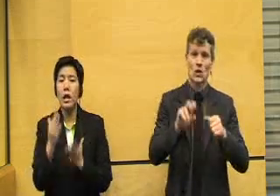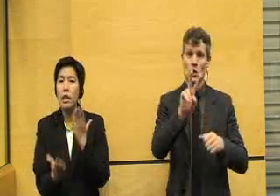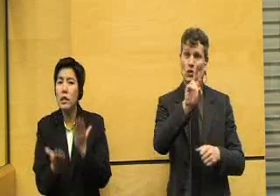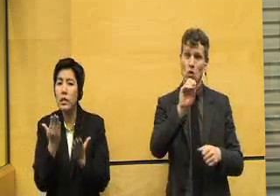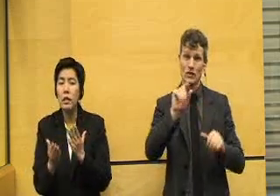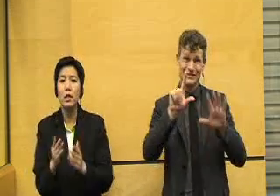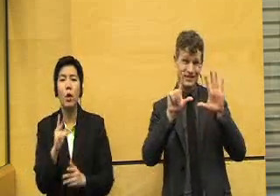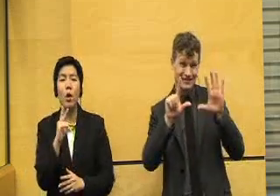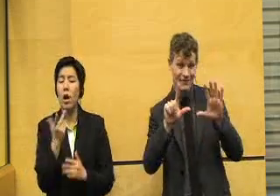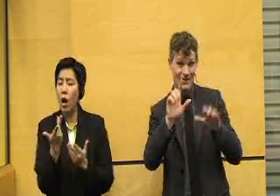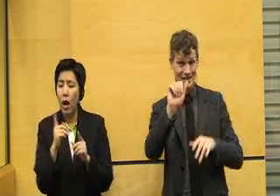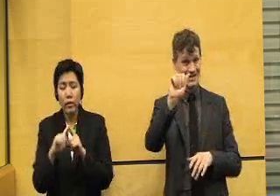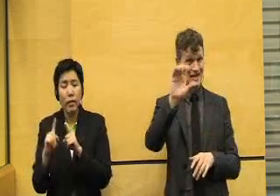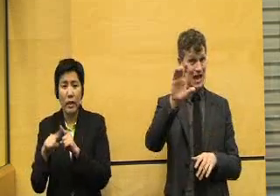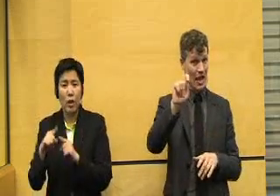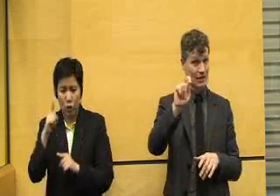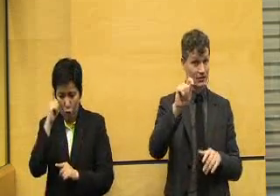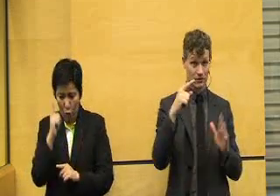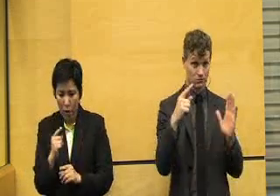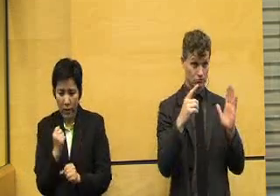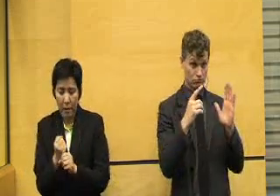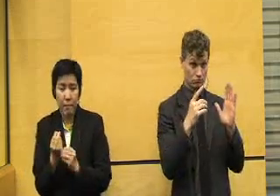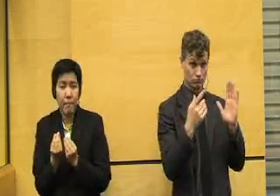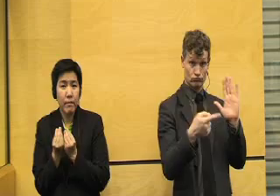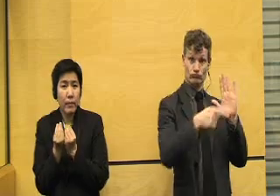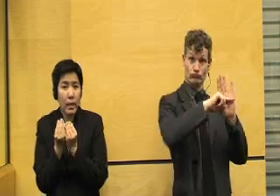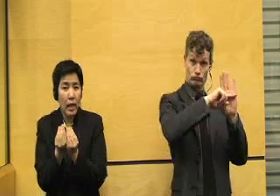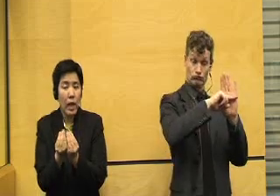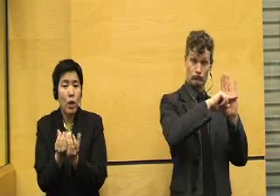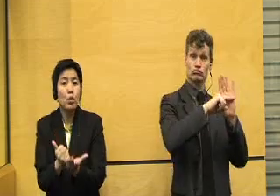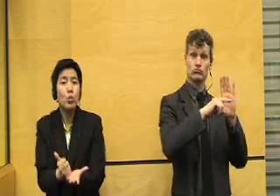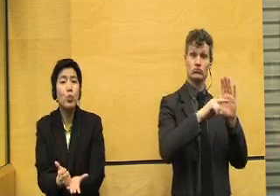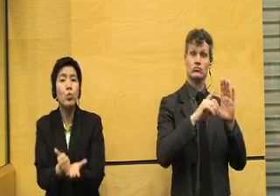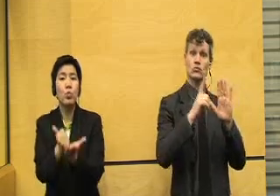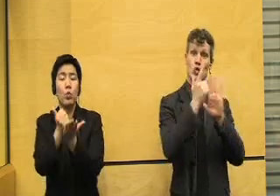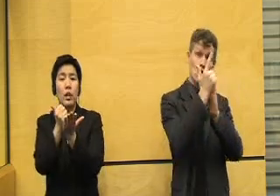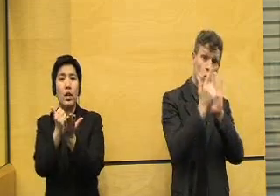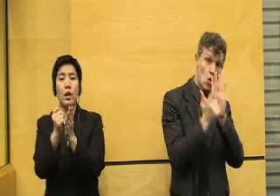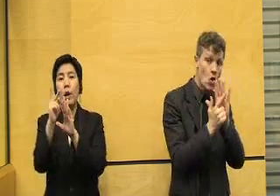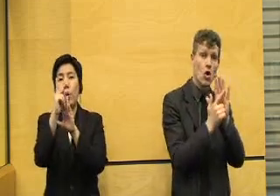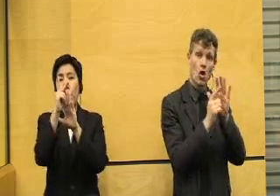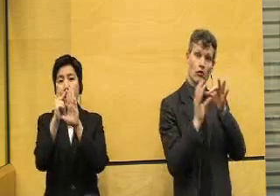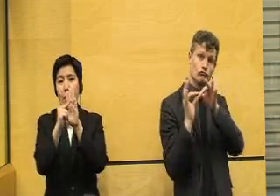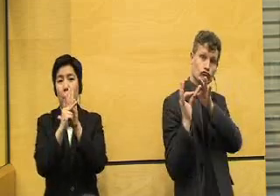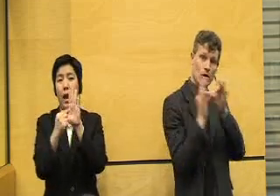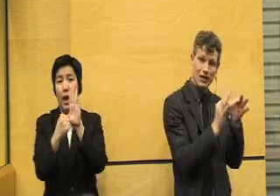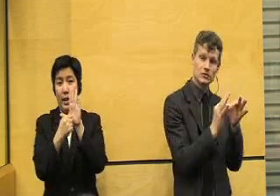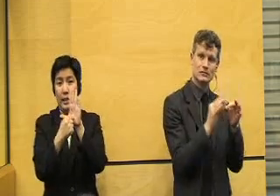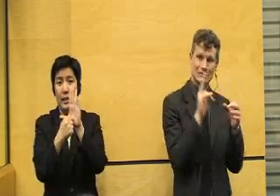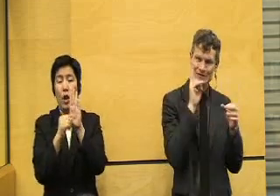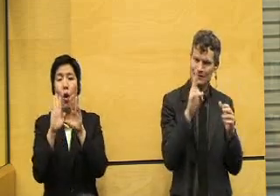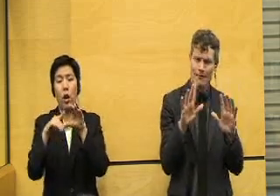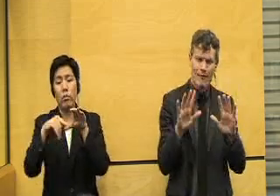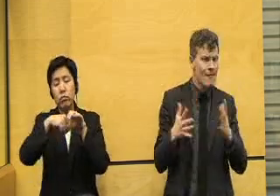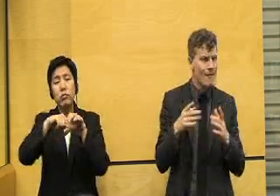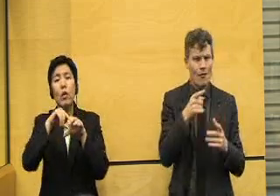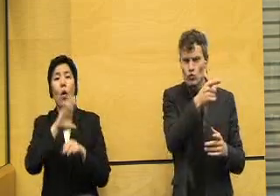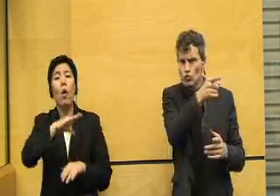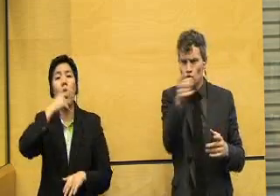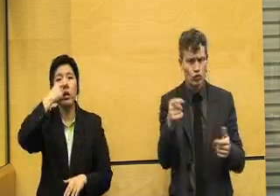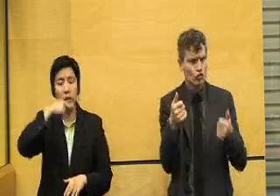2007 Act, and its related bylaws will result in effective implementation supported